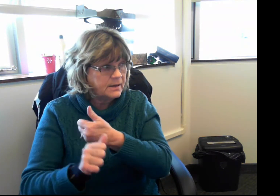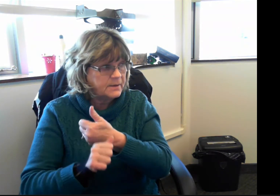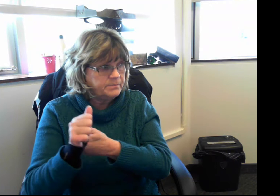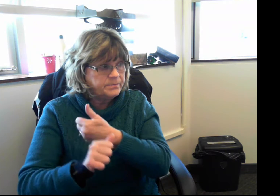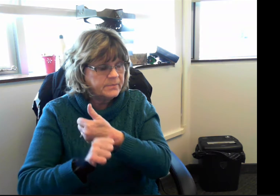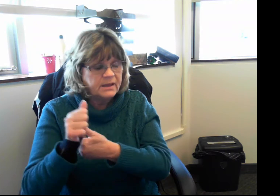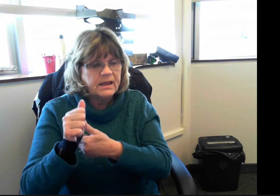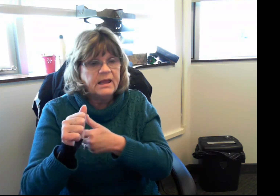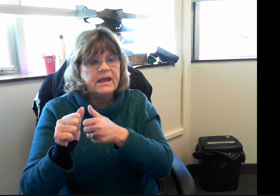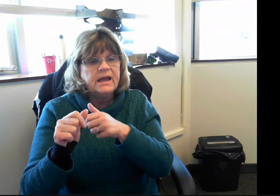Okay.